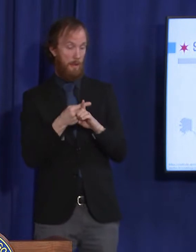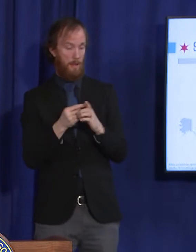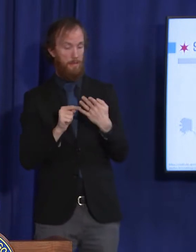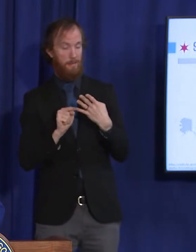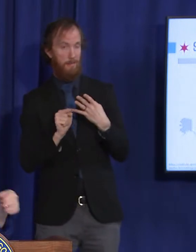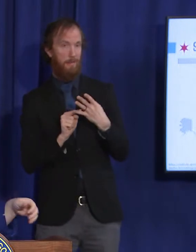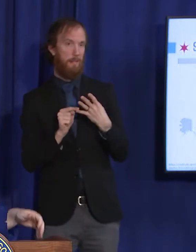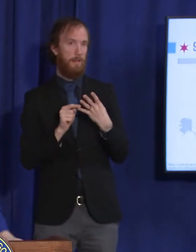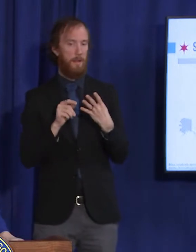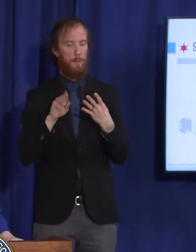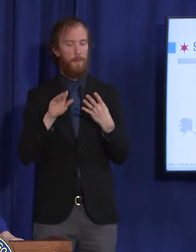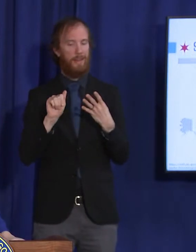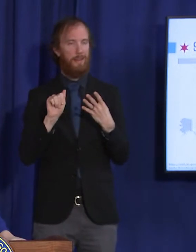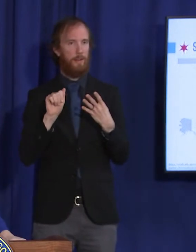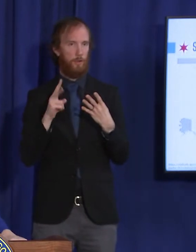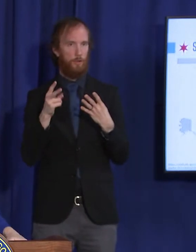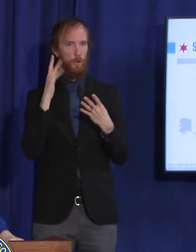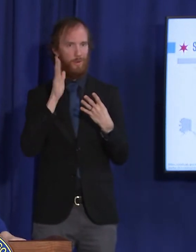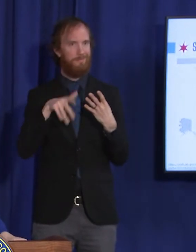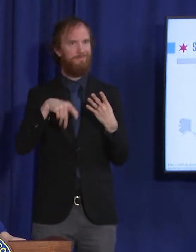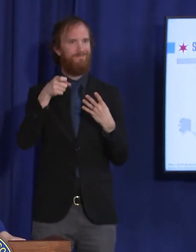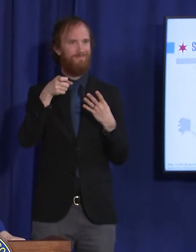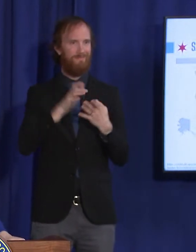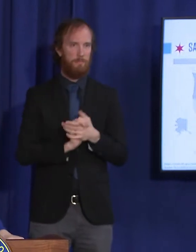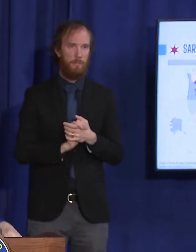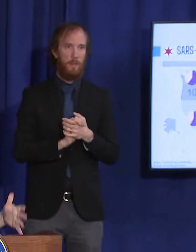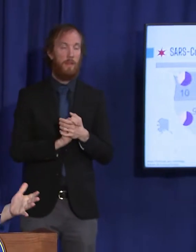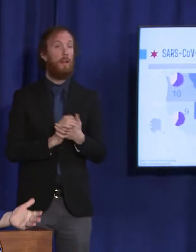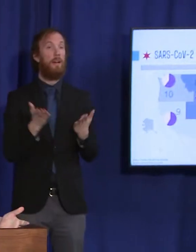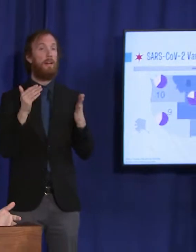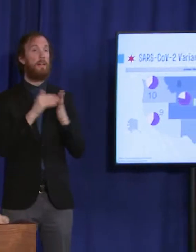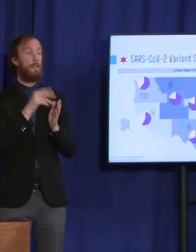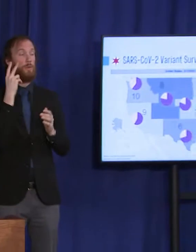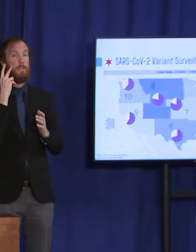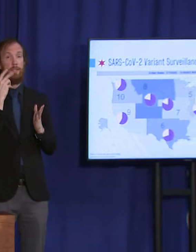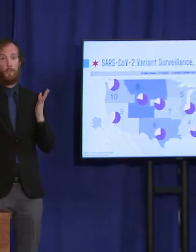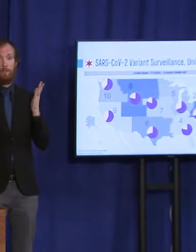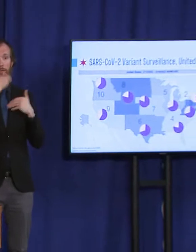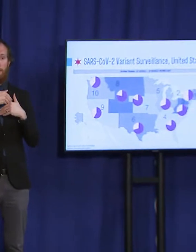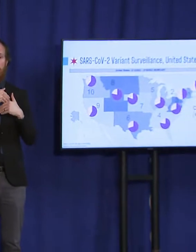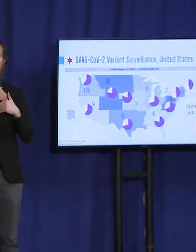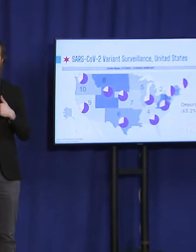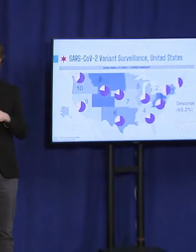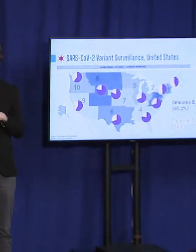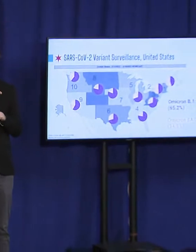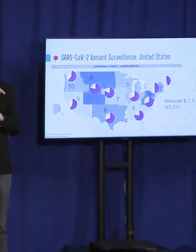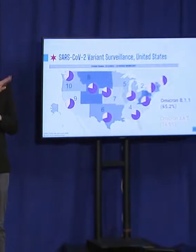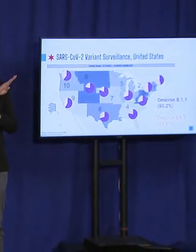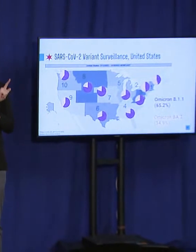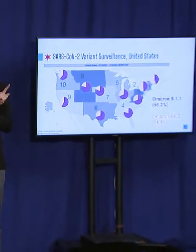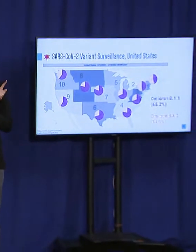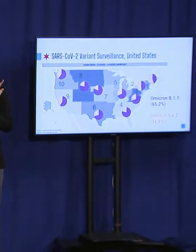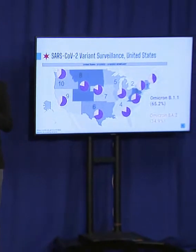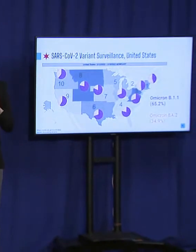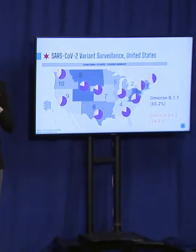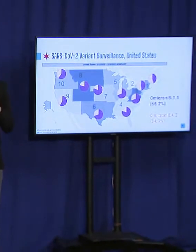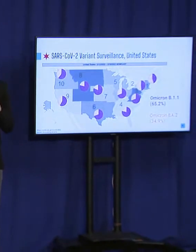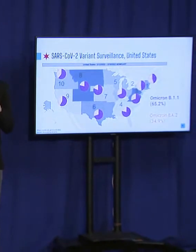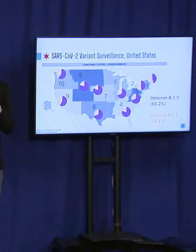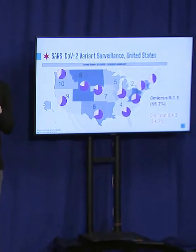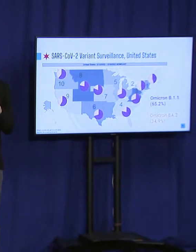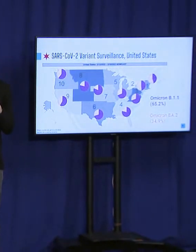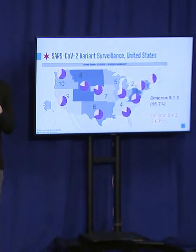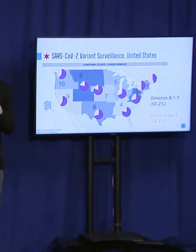And if you look, again, the dark purple here is Omicron B1, the original, and the light pink is the